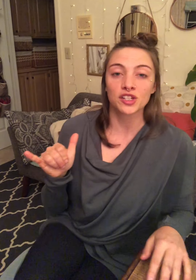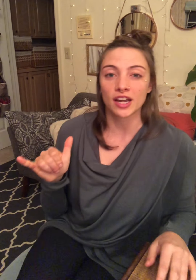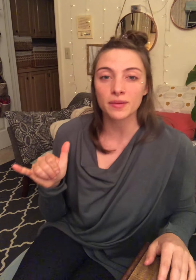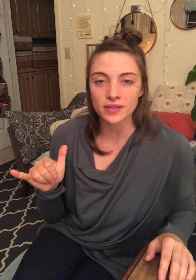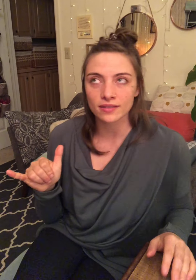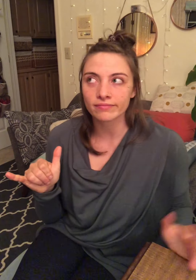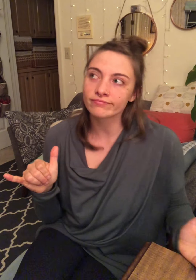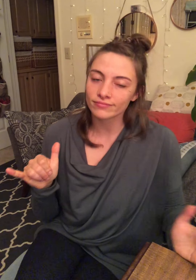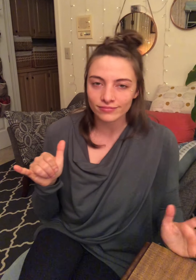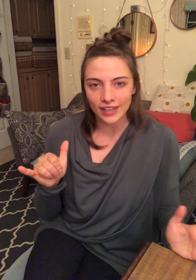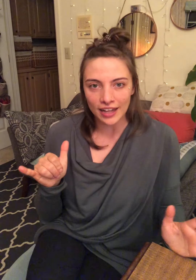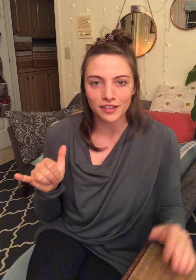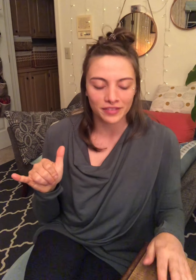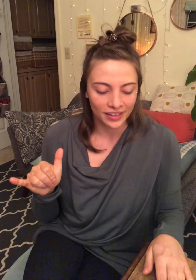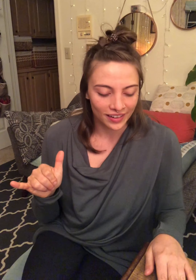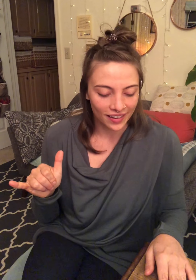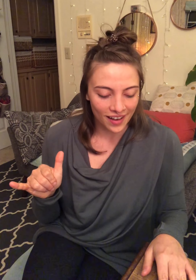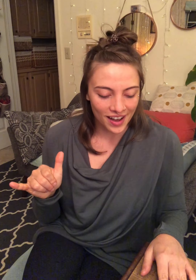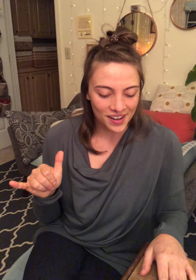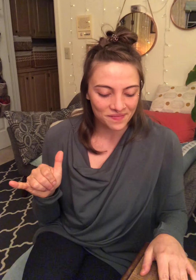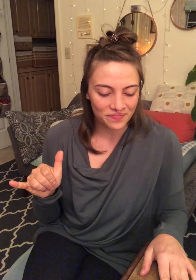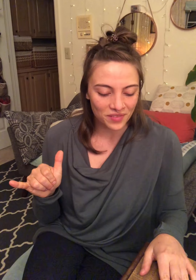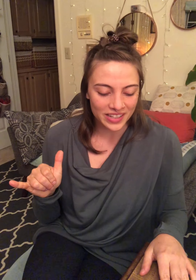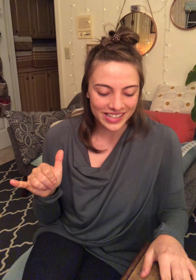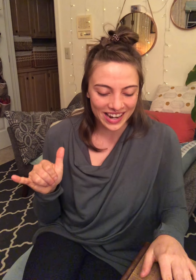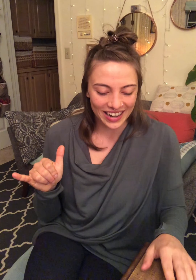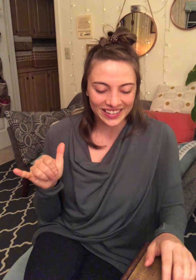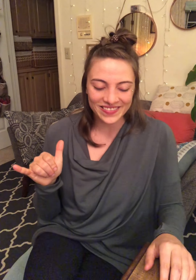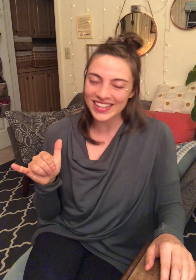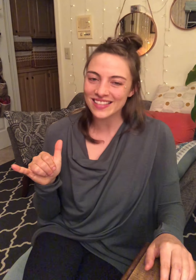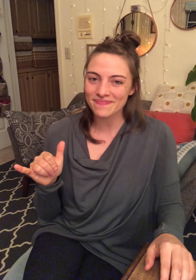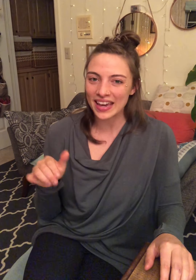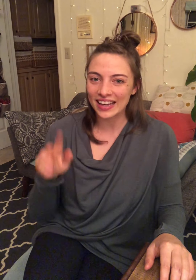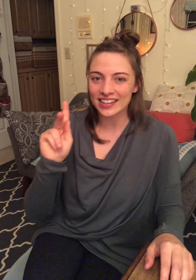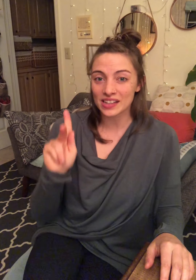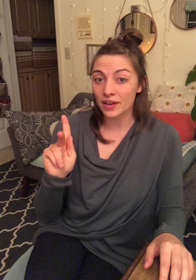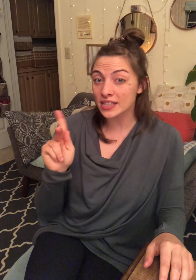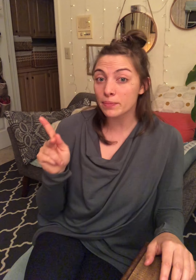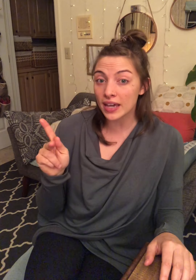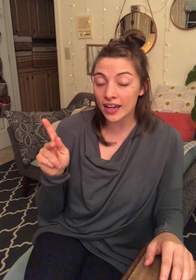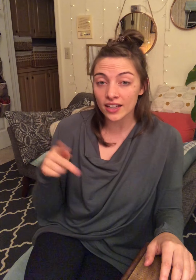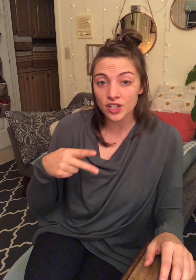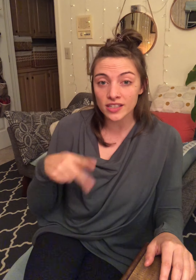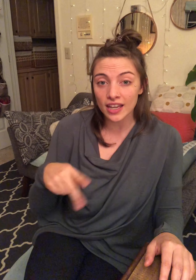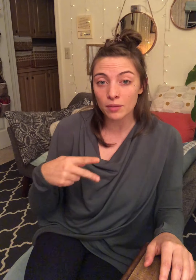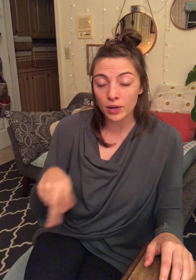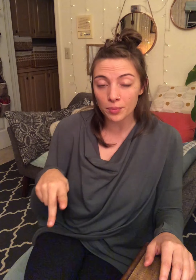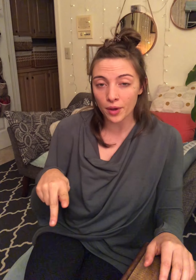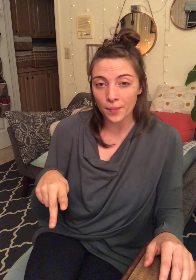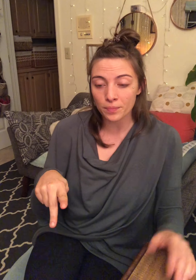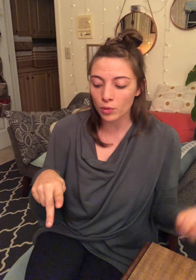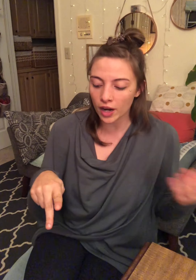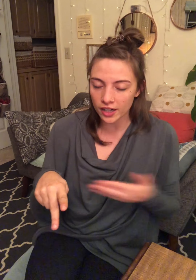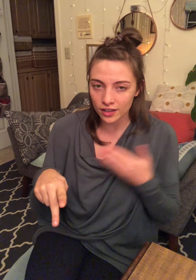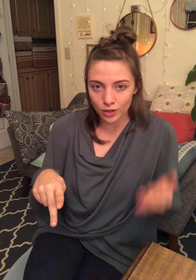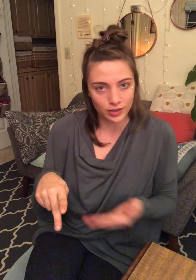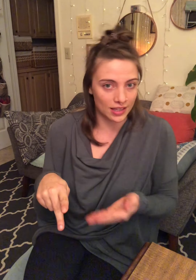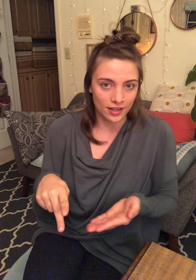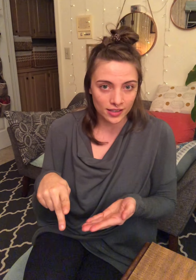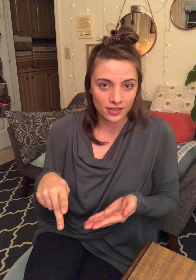shapes, kind of. We'll start with pink. So it's a P, just like in purple, but we already used this